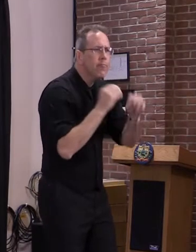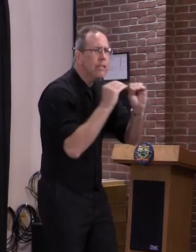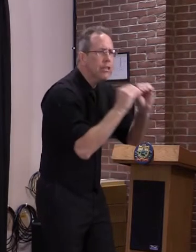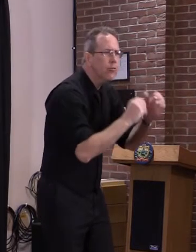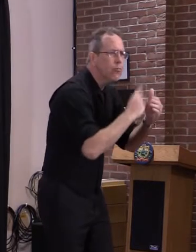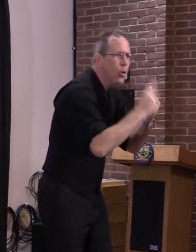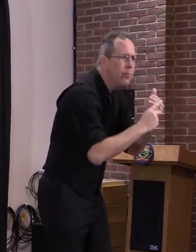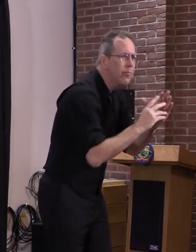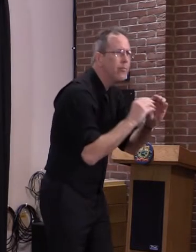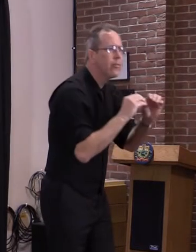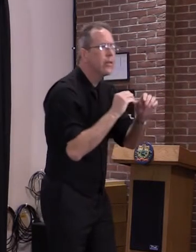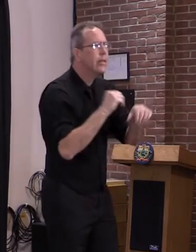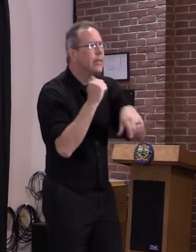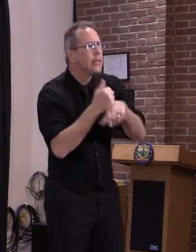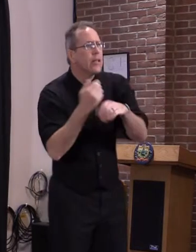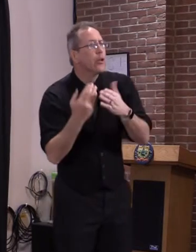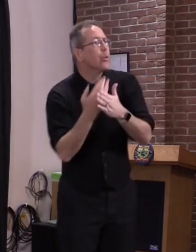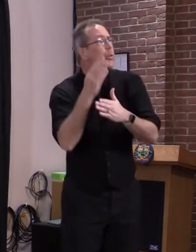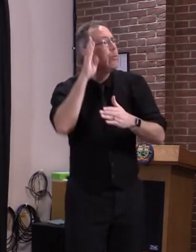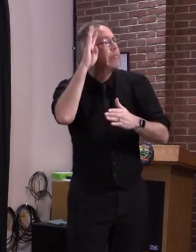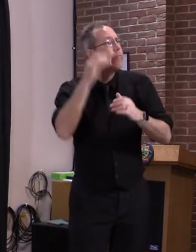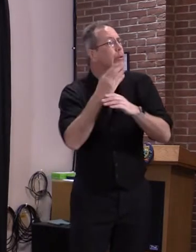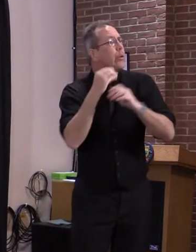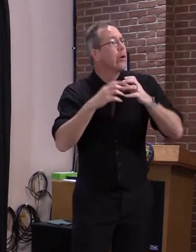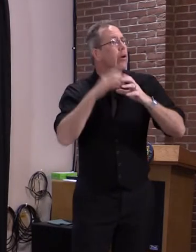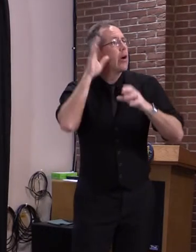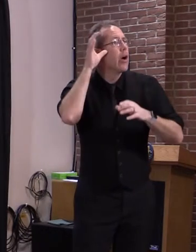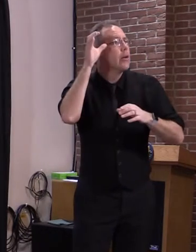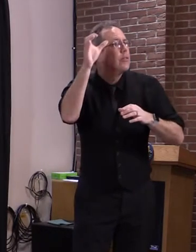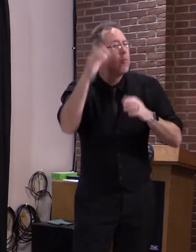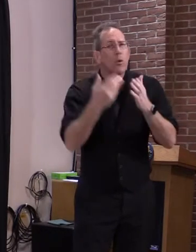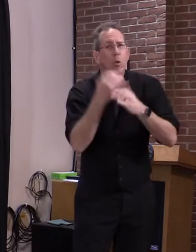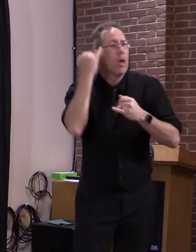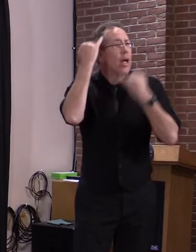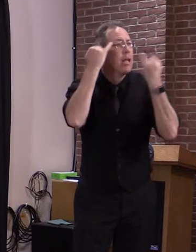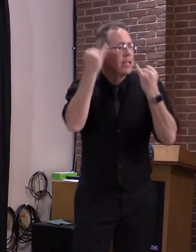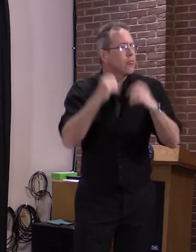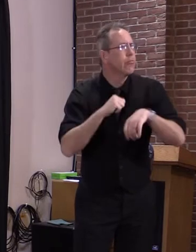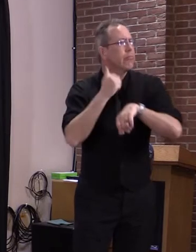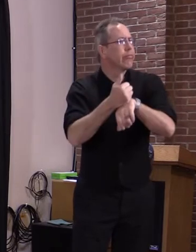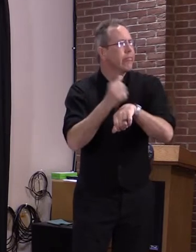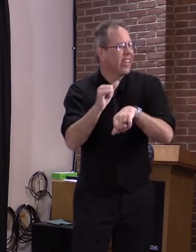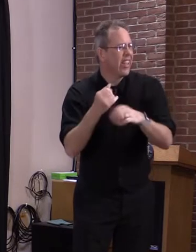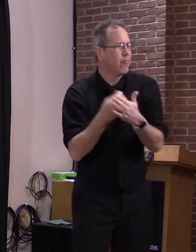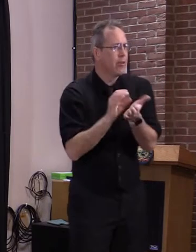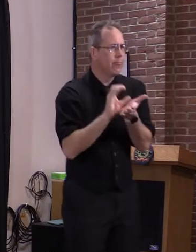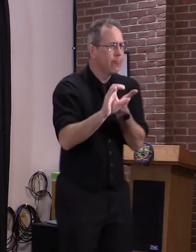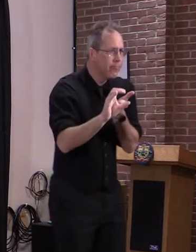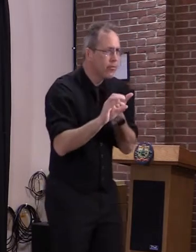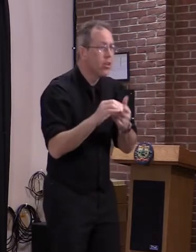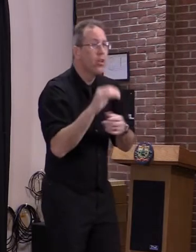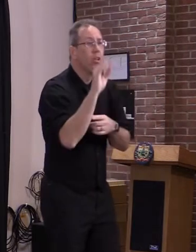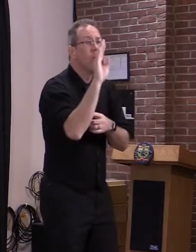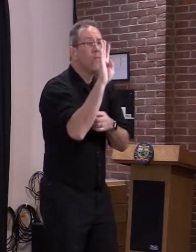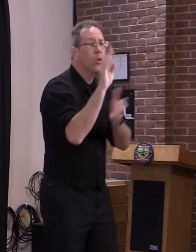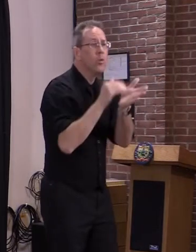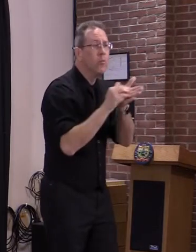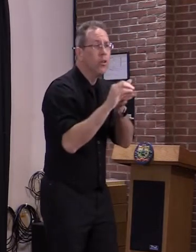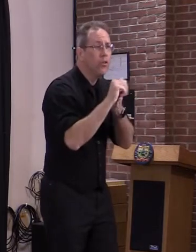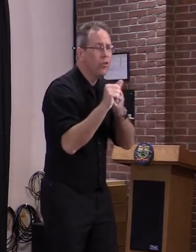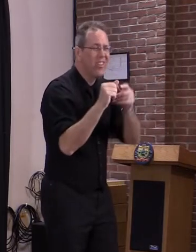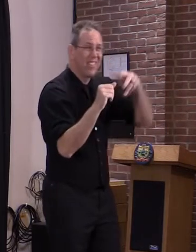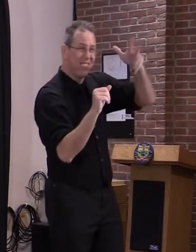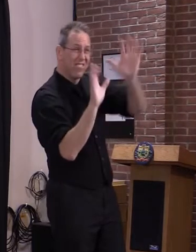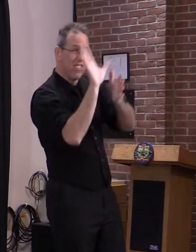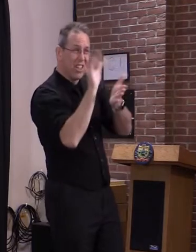programs. $4 million of the $5 million would be directed towards the just-in-time training programs to assist CTE students,